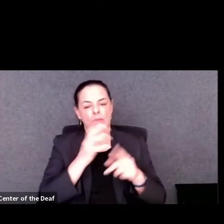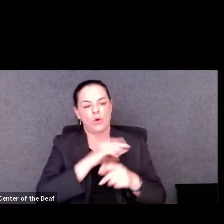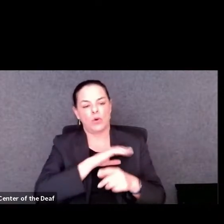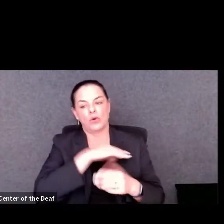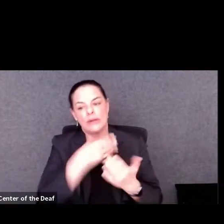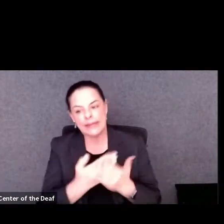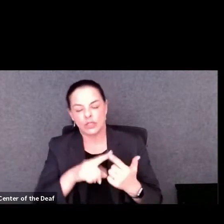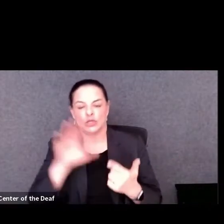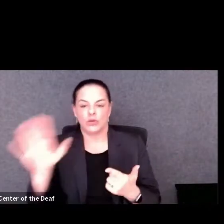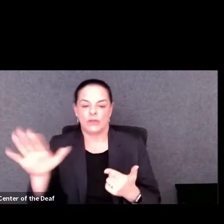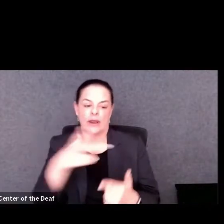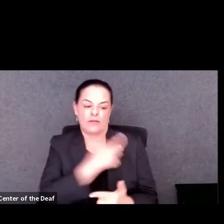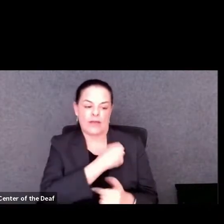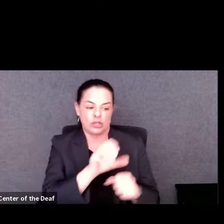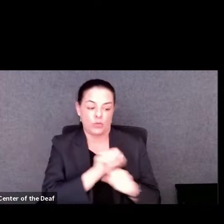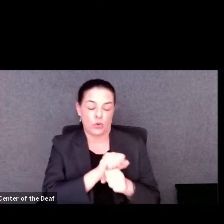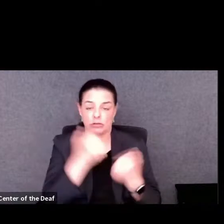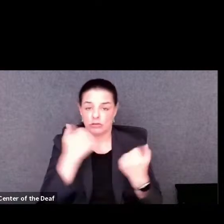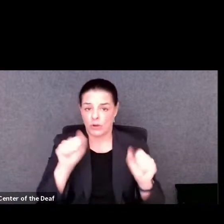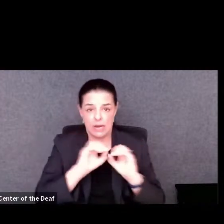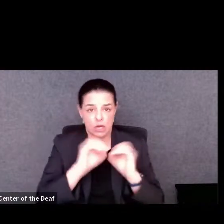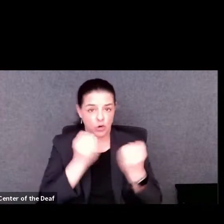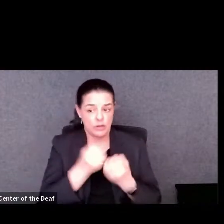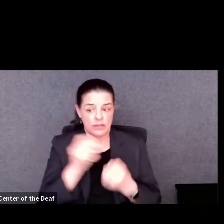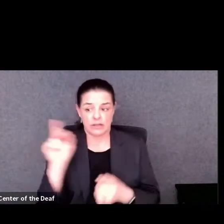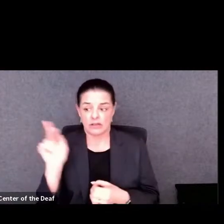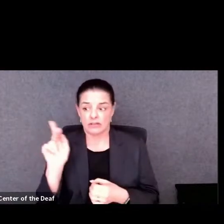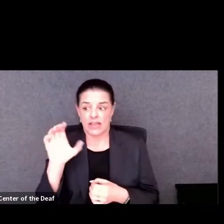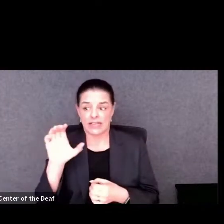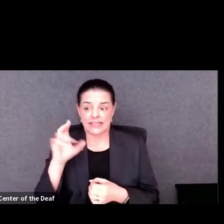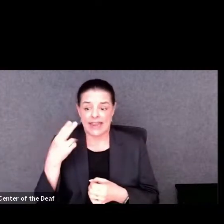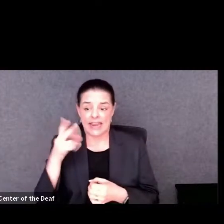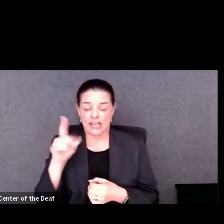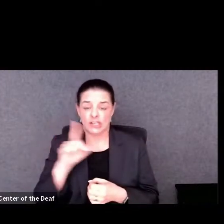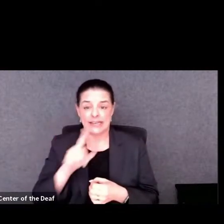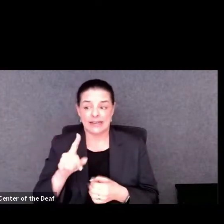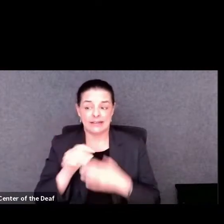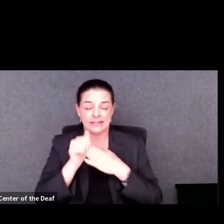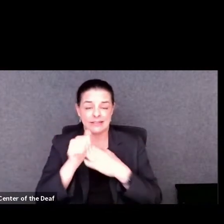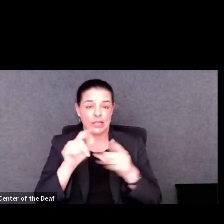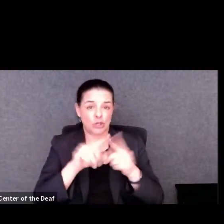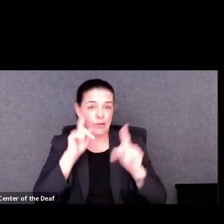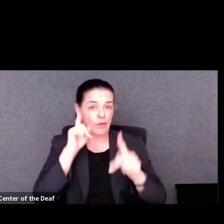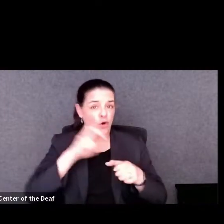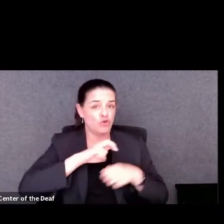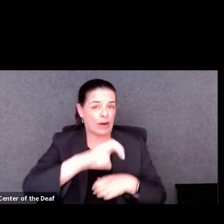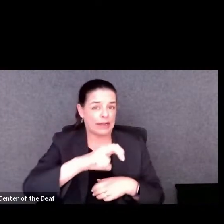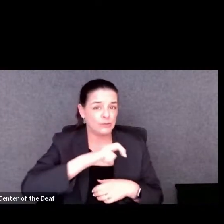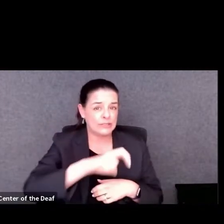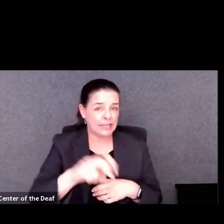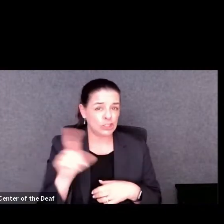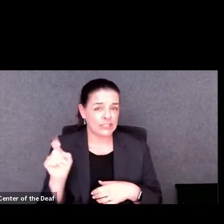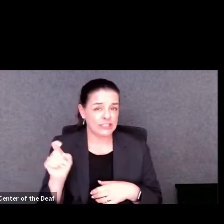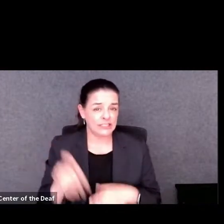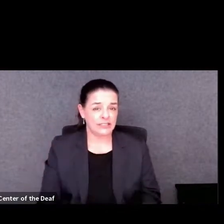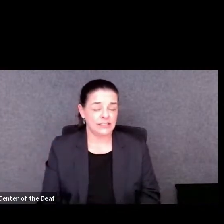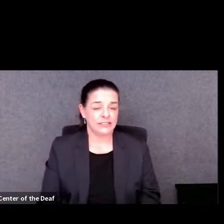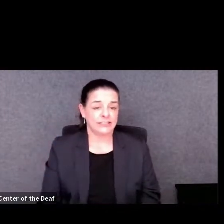vaccination appointments? Are there any organizations KCHD is directing people for transportation?